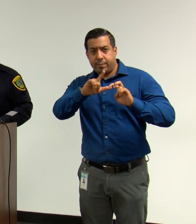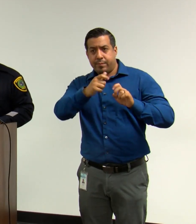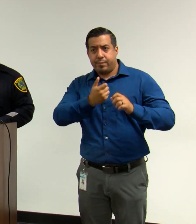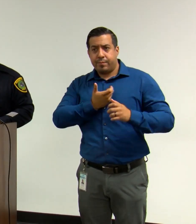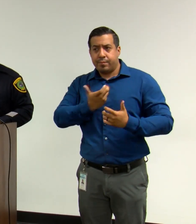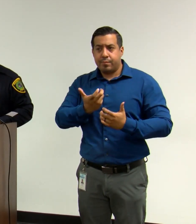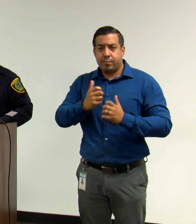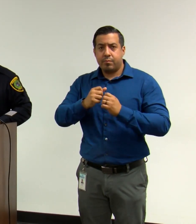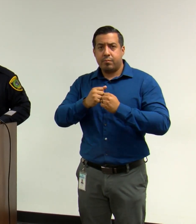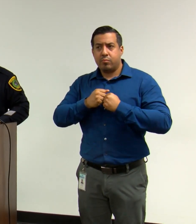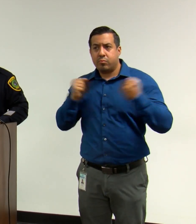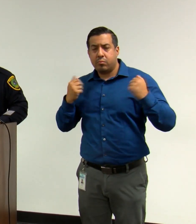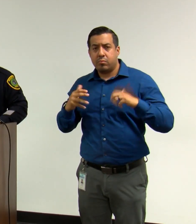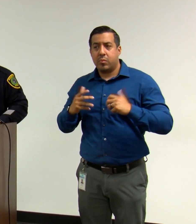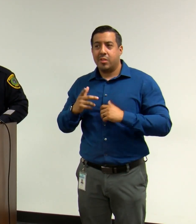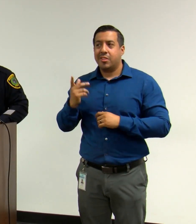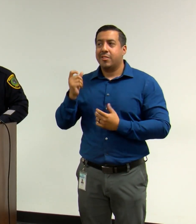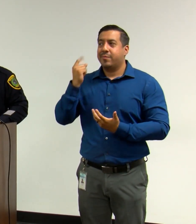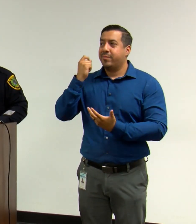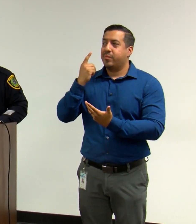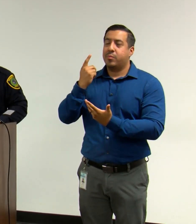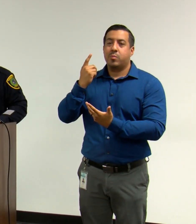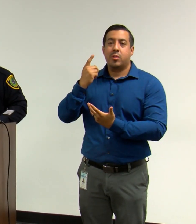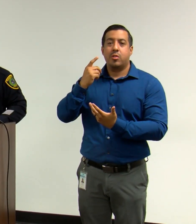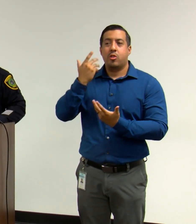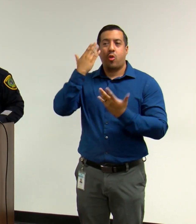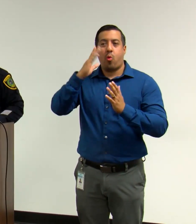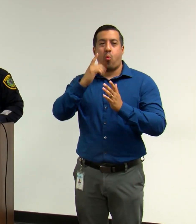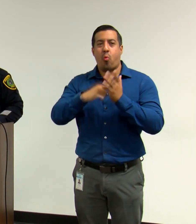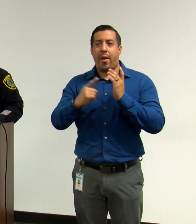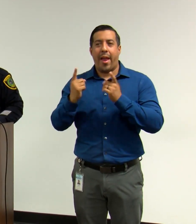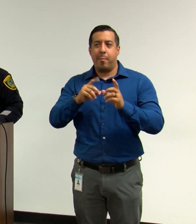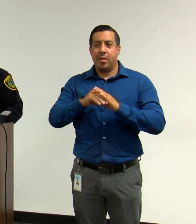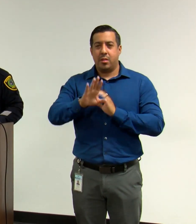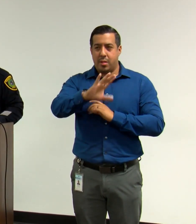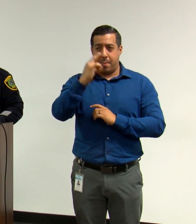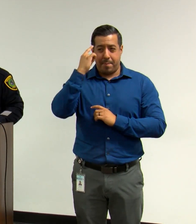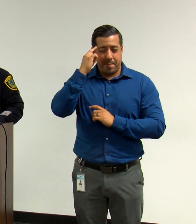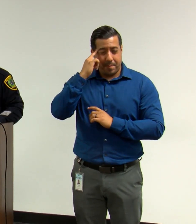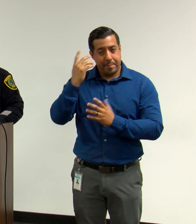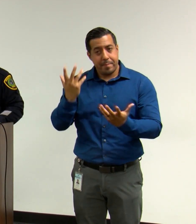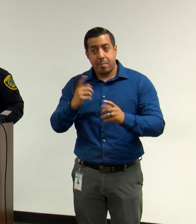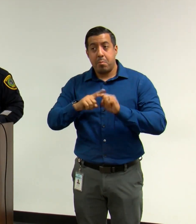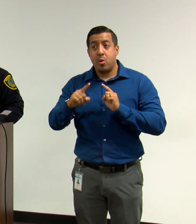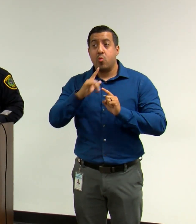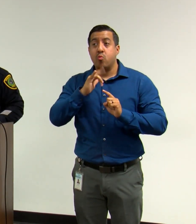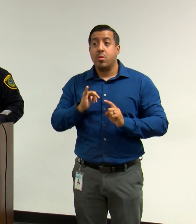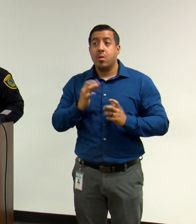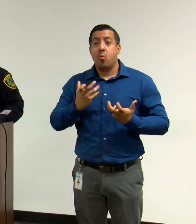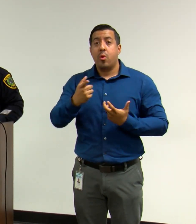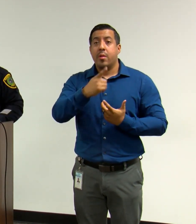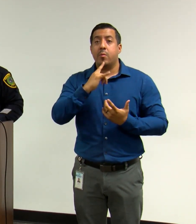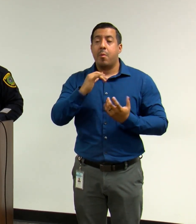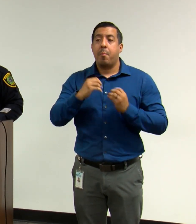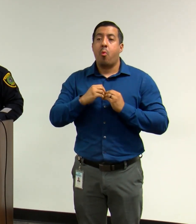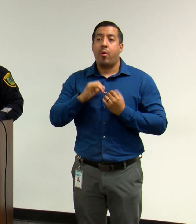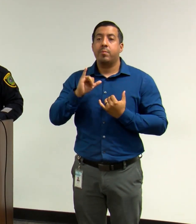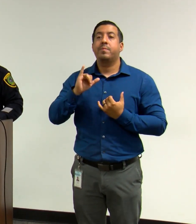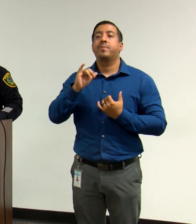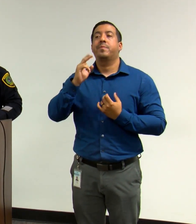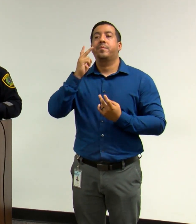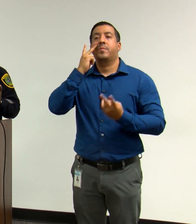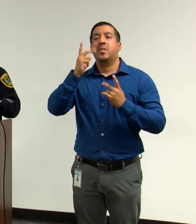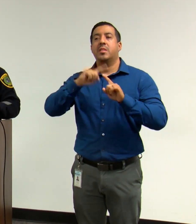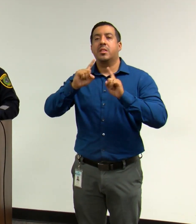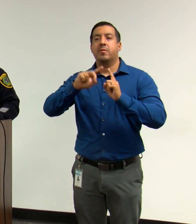Ted, you never know what's going on in people in their minds, but ideally, you want people to be objective and see it